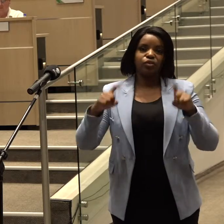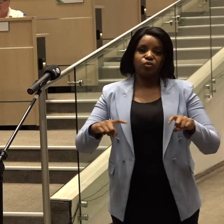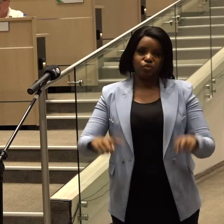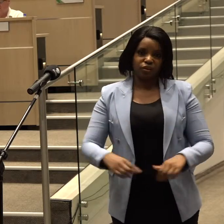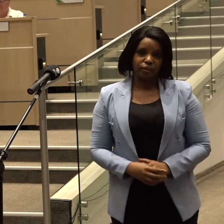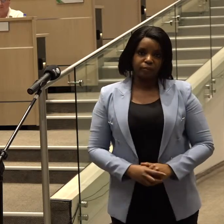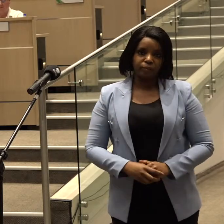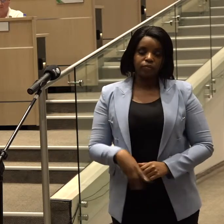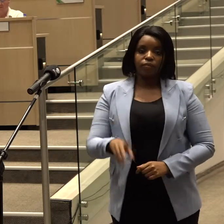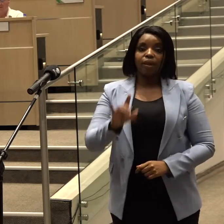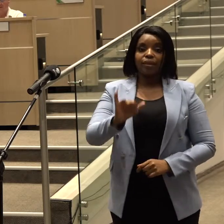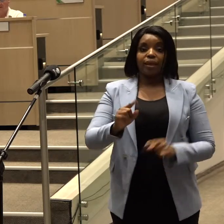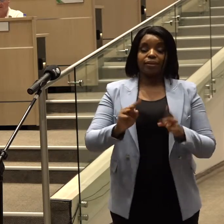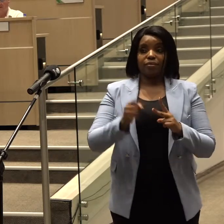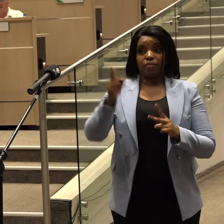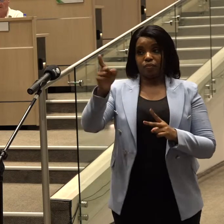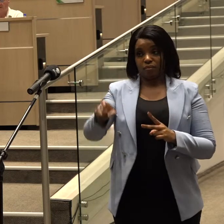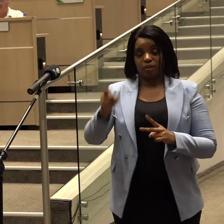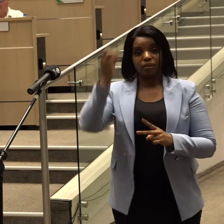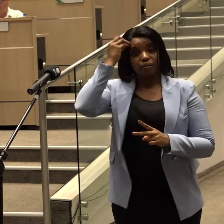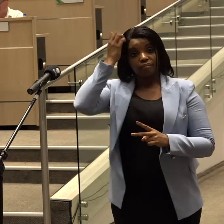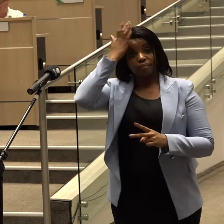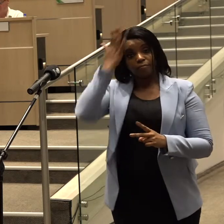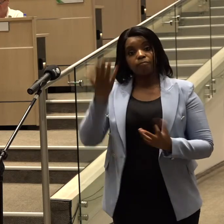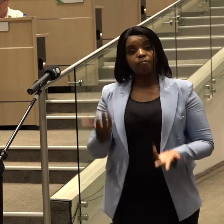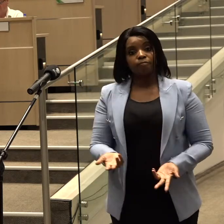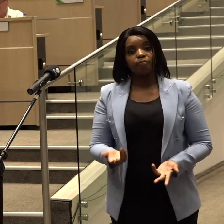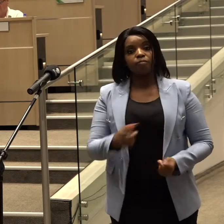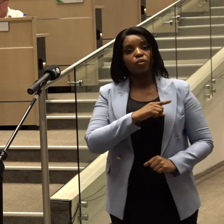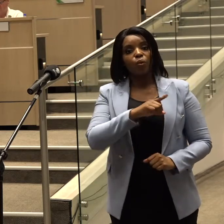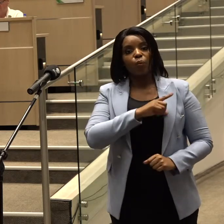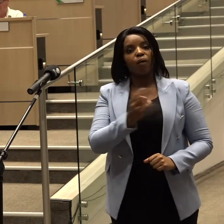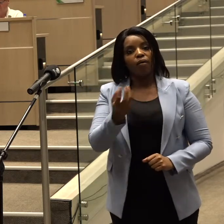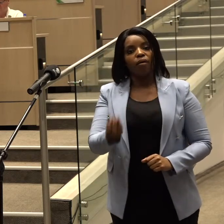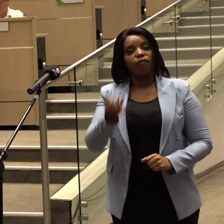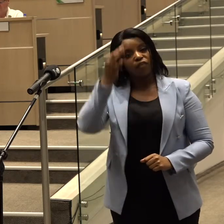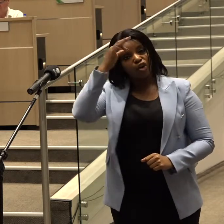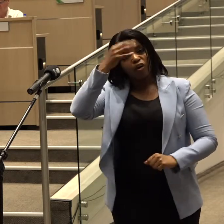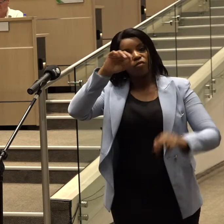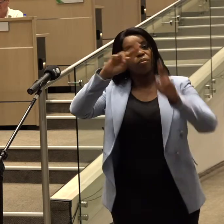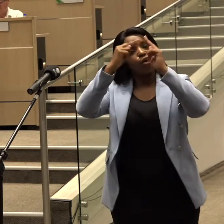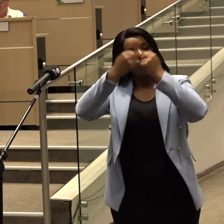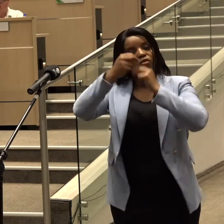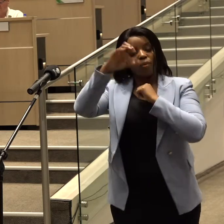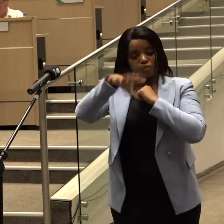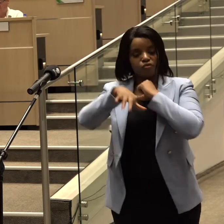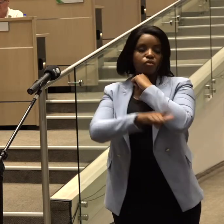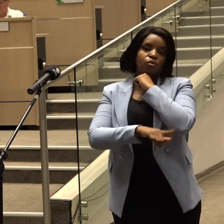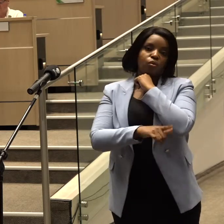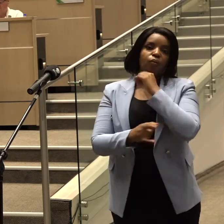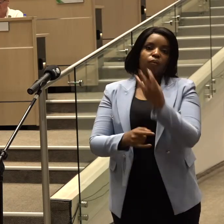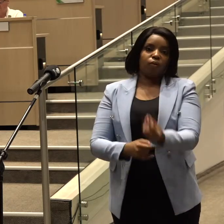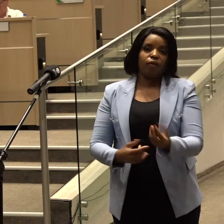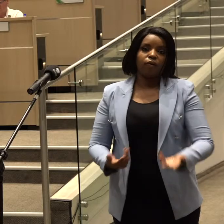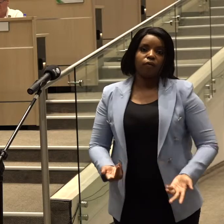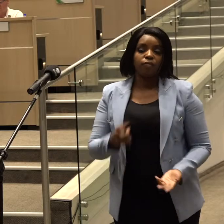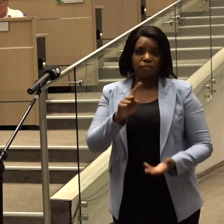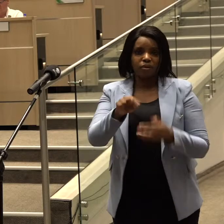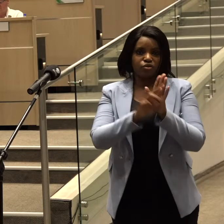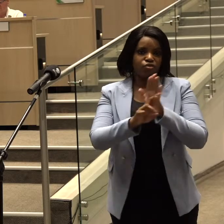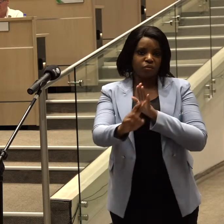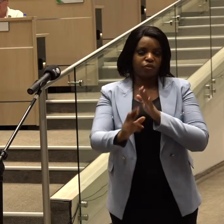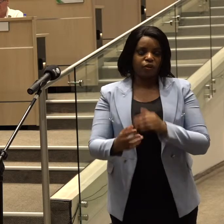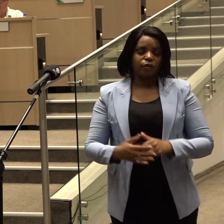that you need to take that within this context of three spheres of government um the provincial and the local transport should be represented to a